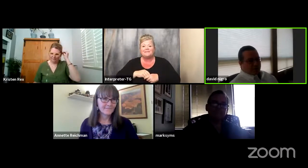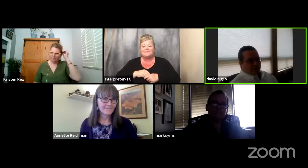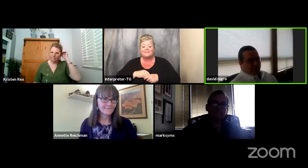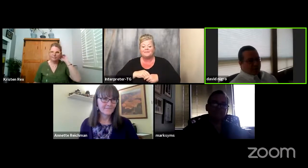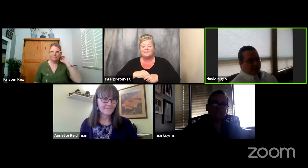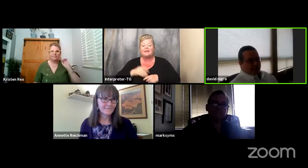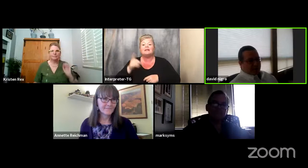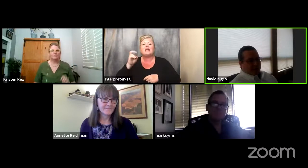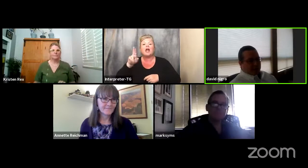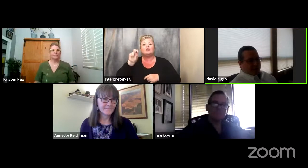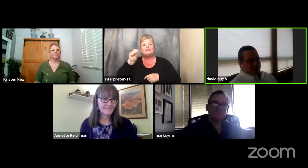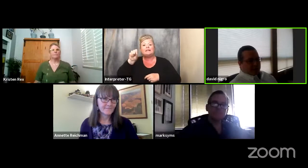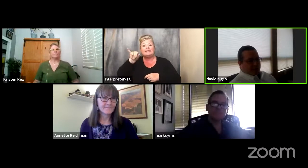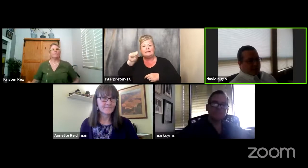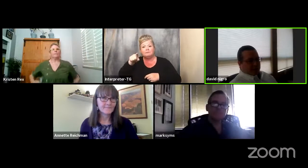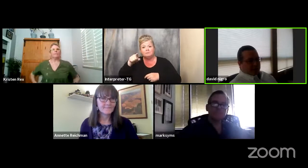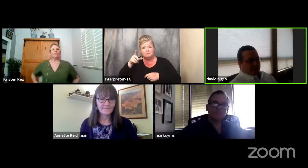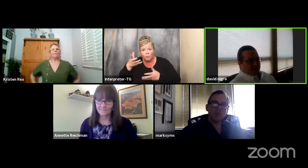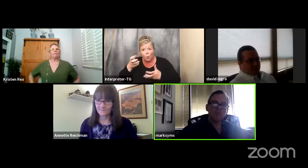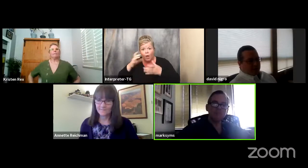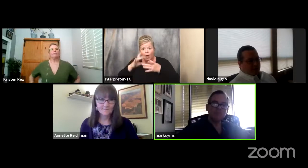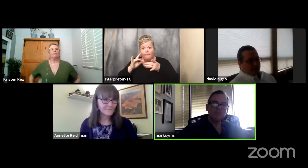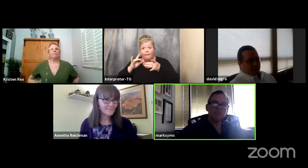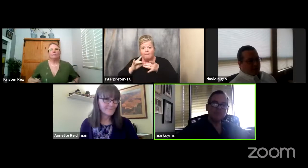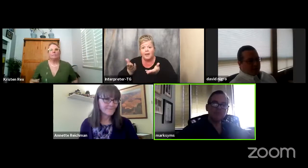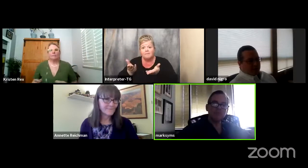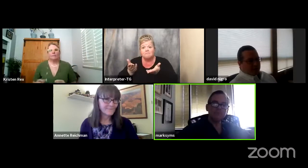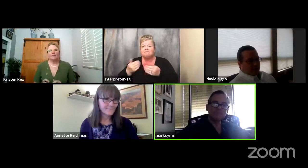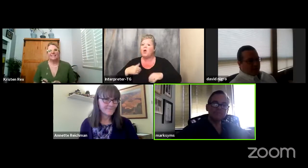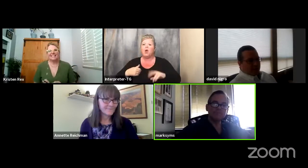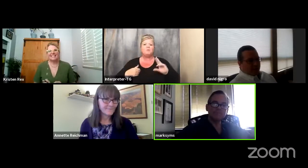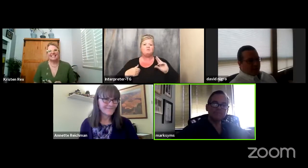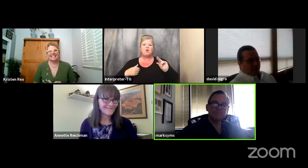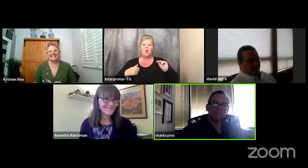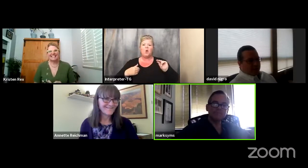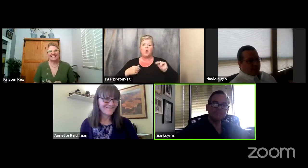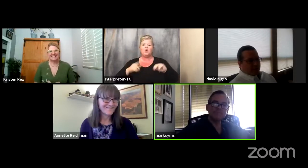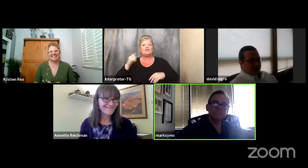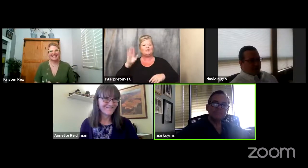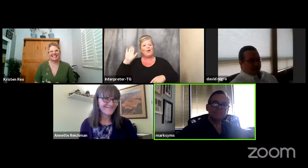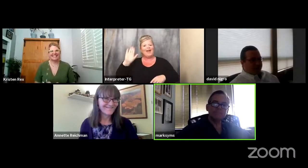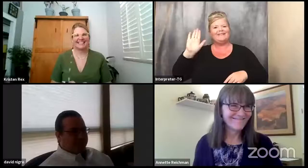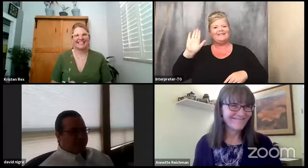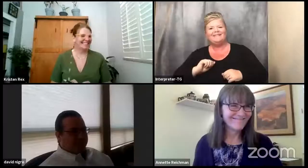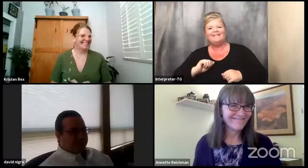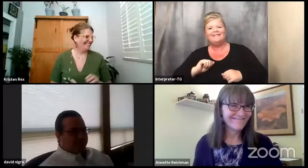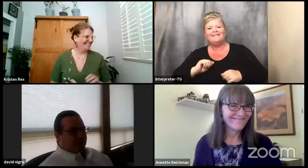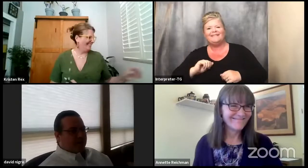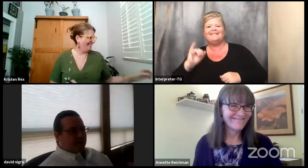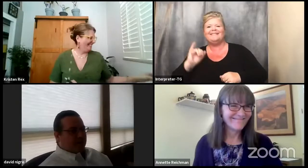Sims, would you like to comment? No, just waving hello. Okay, hello.